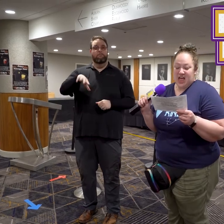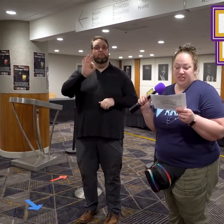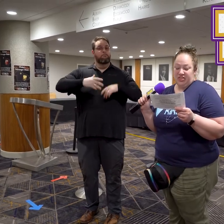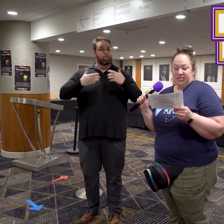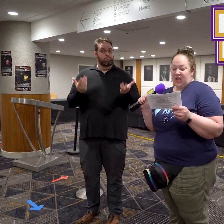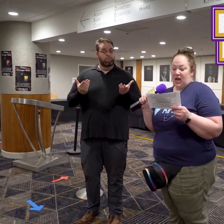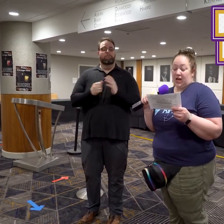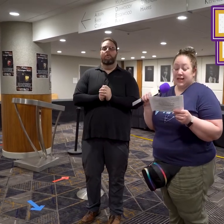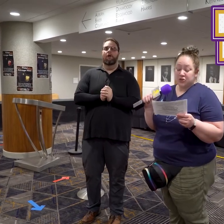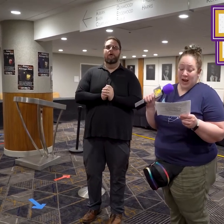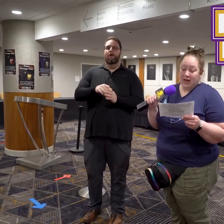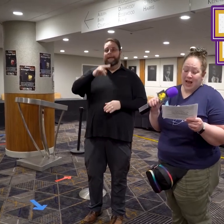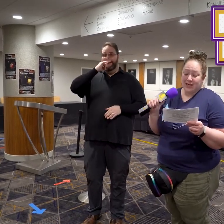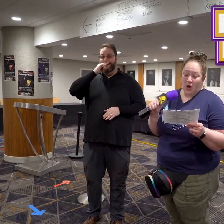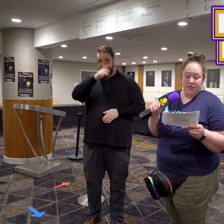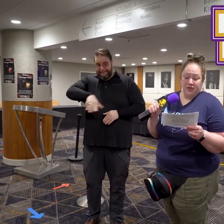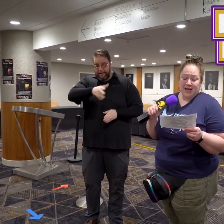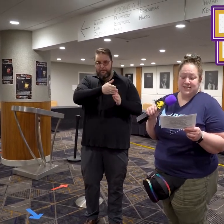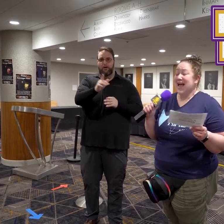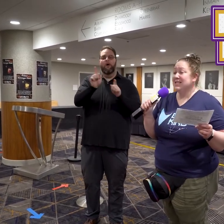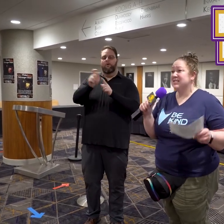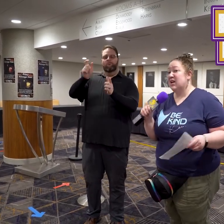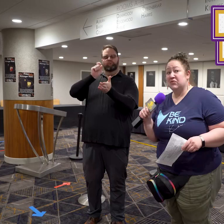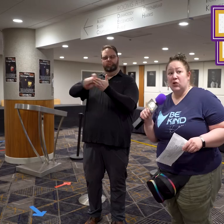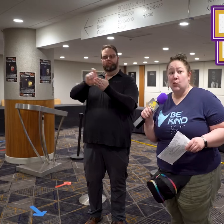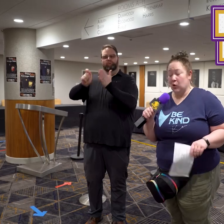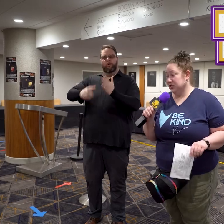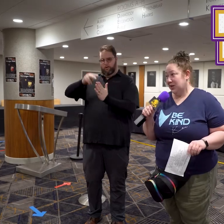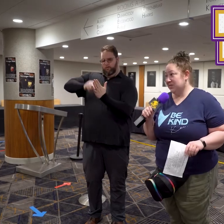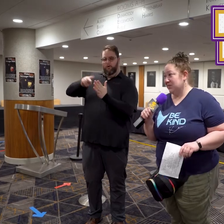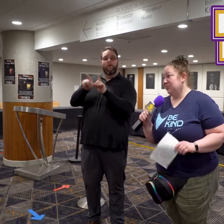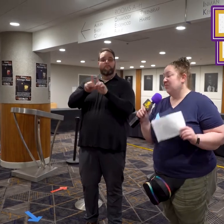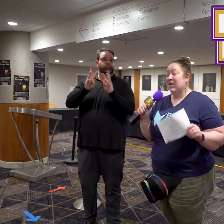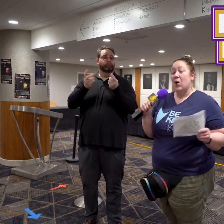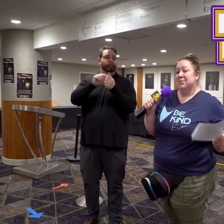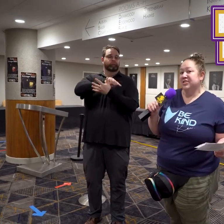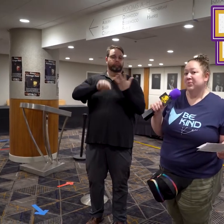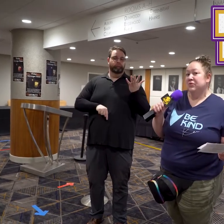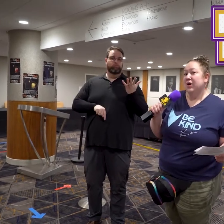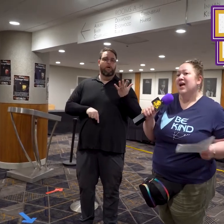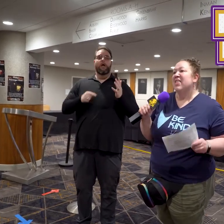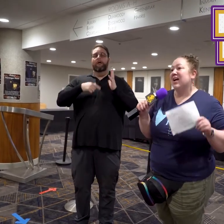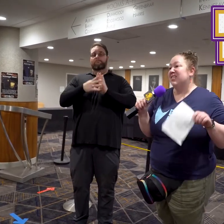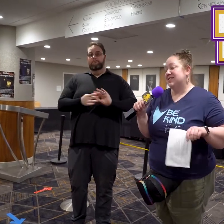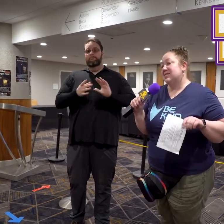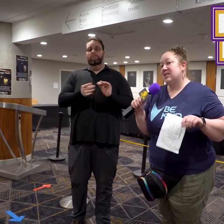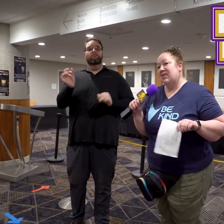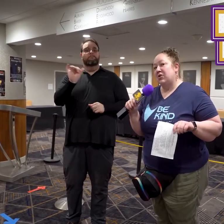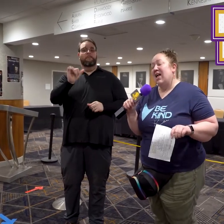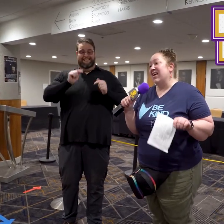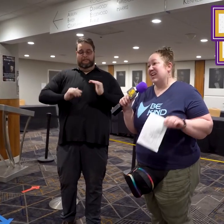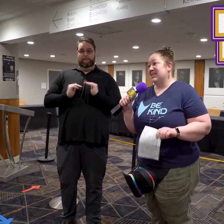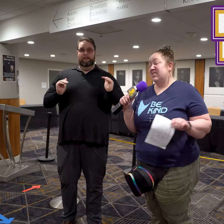find the kids track and author readings and several workshops. Now, I mentioned before that this is